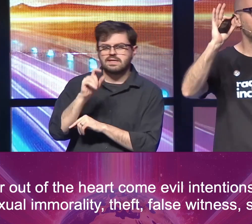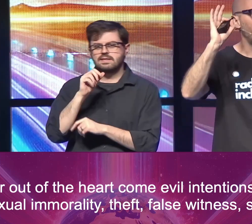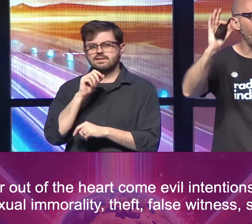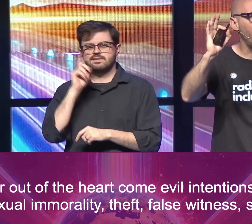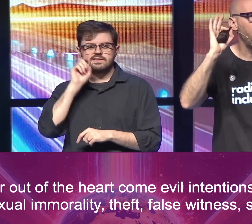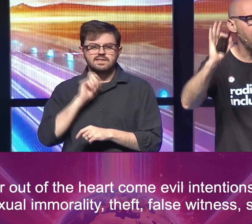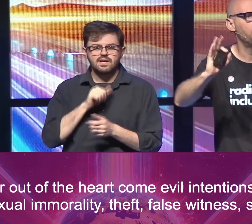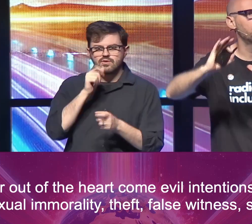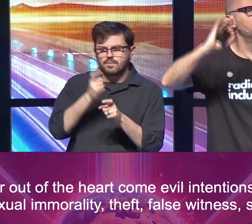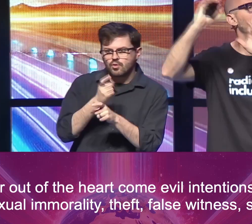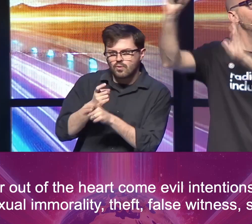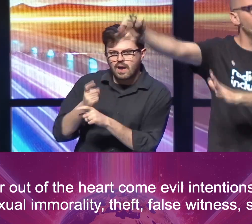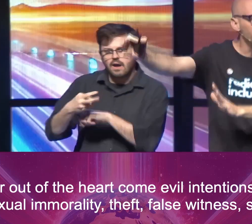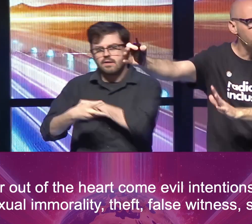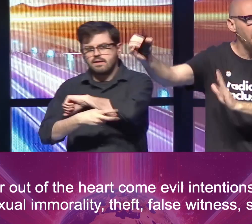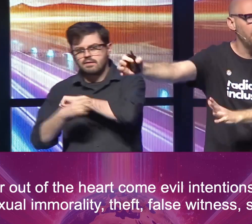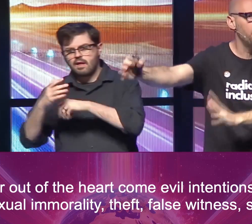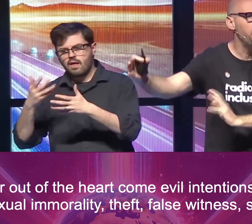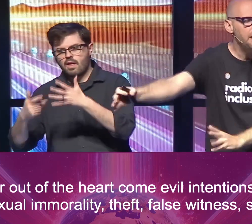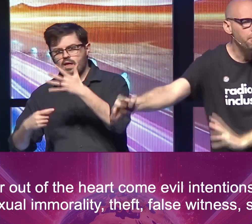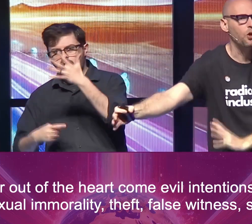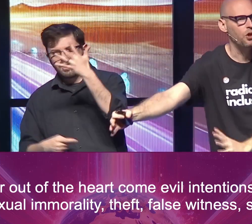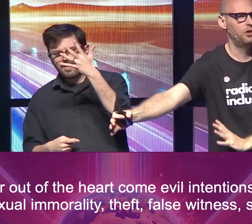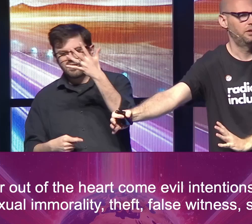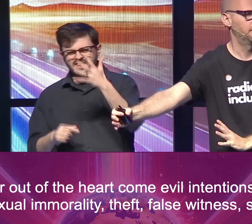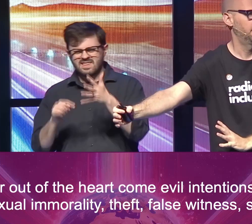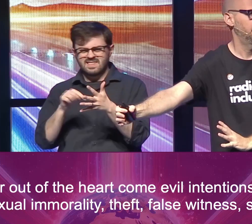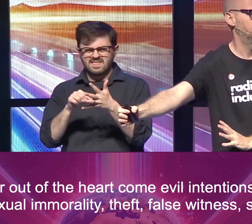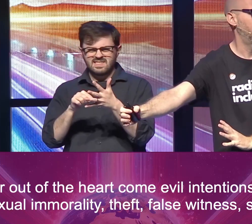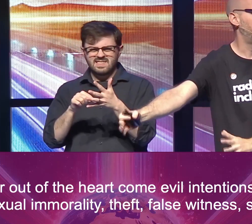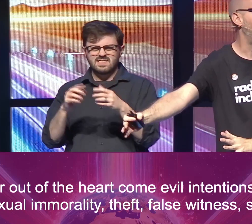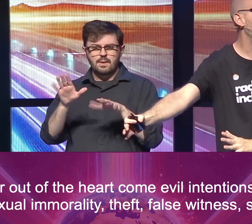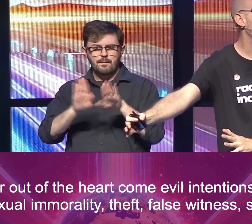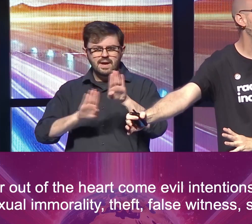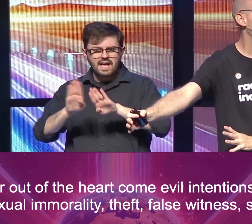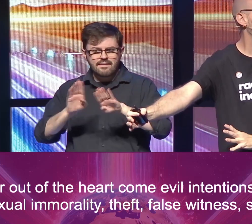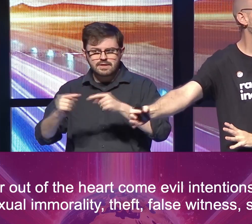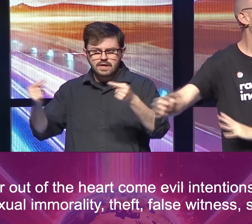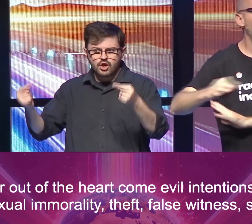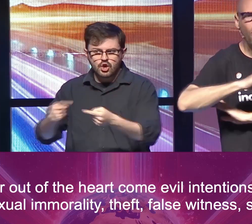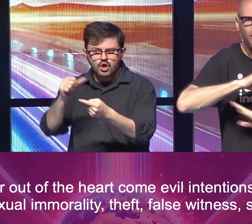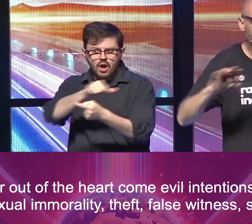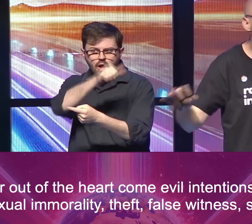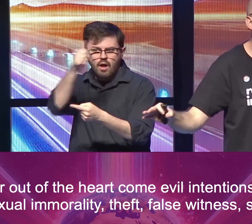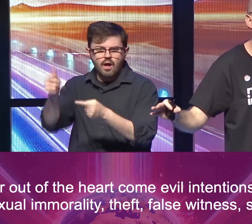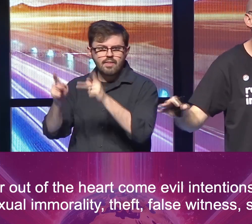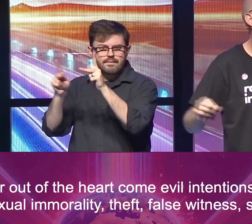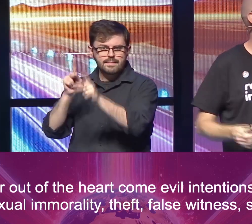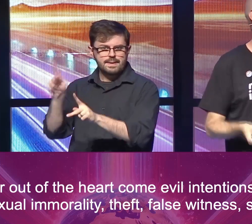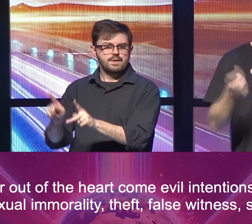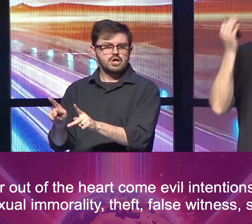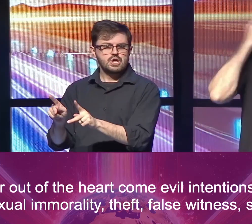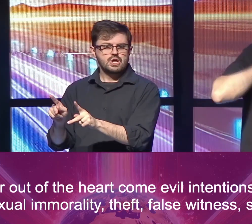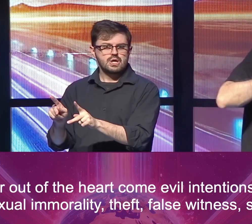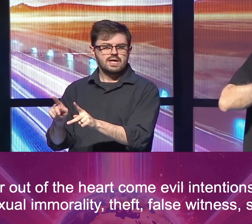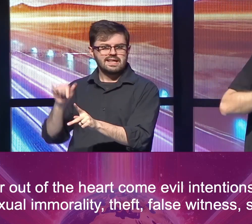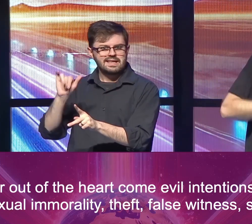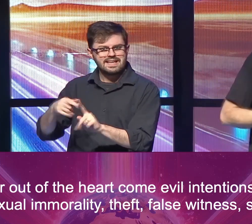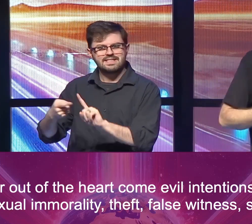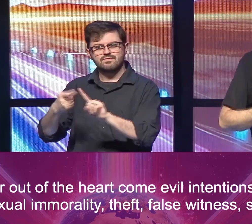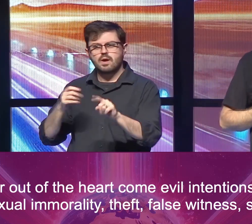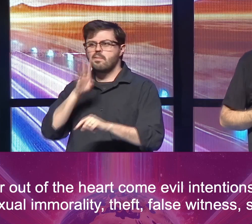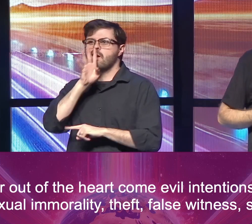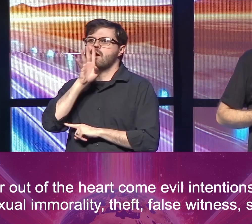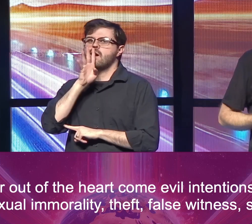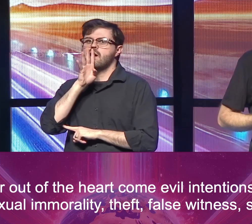that these are all behaviors that wound other people. Okay? Totally different than eating something that